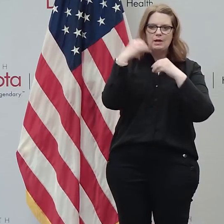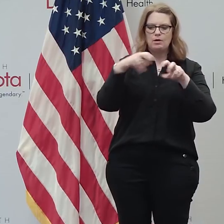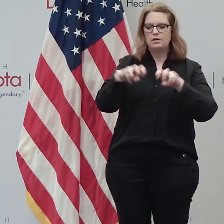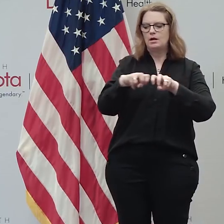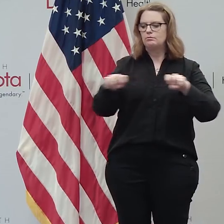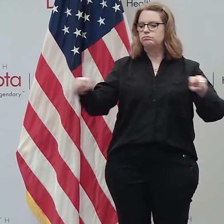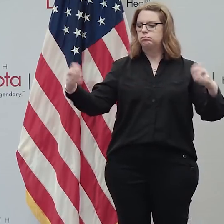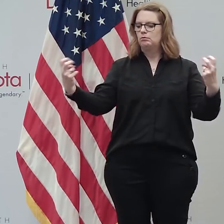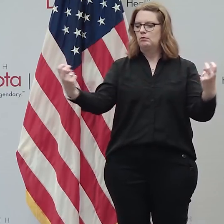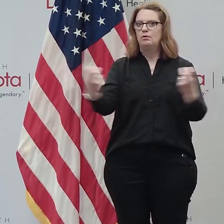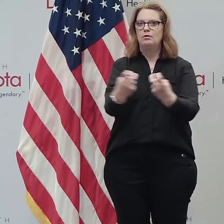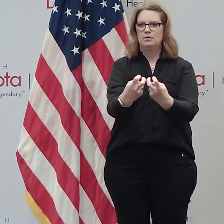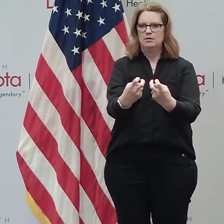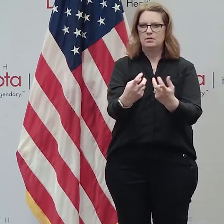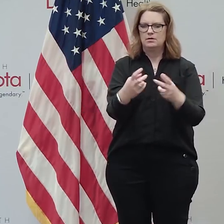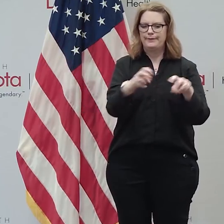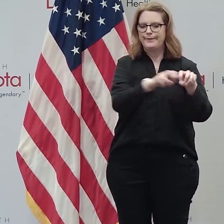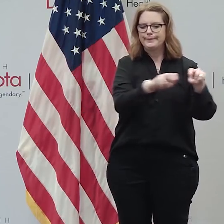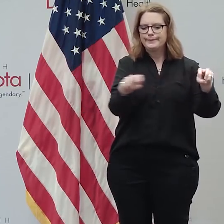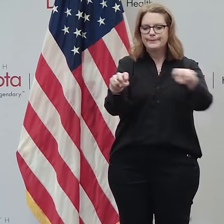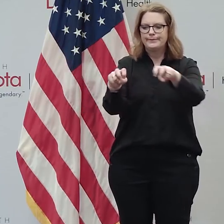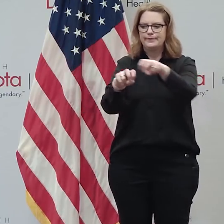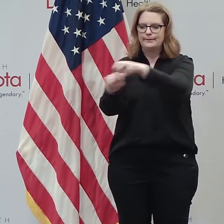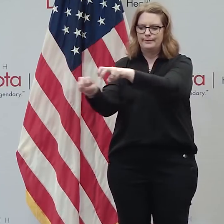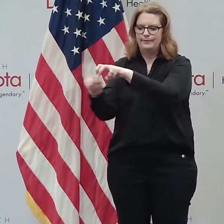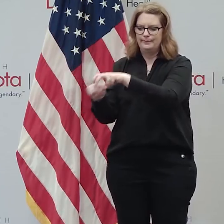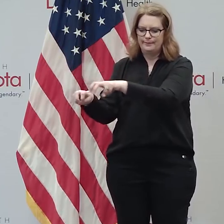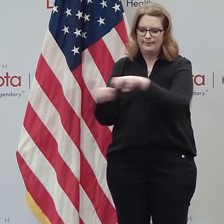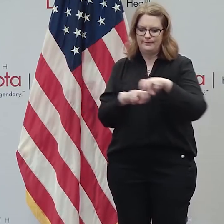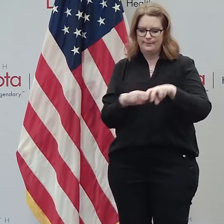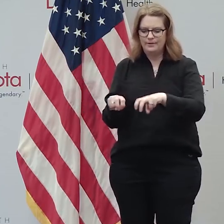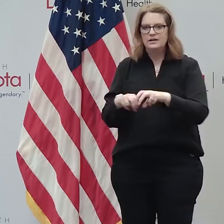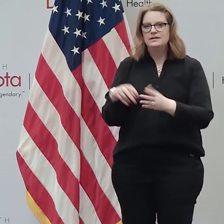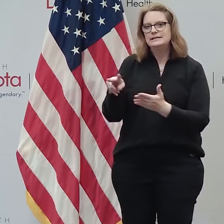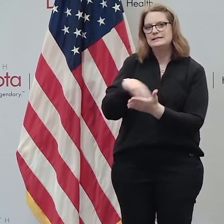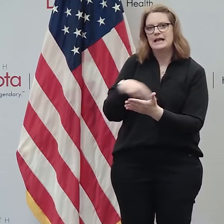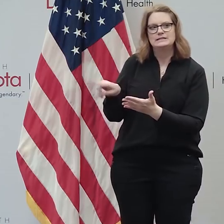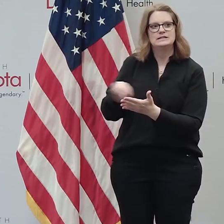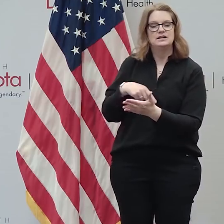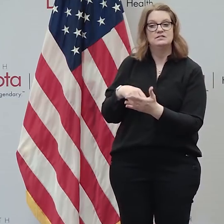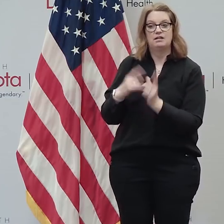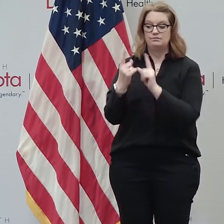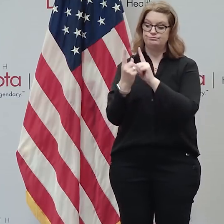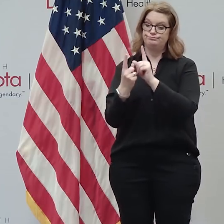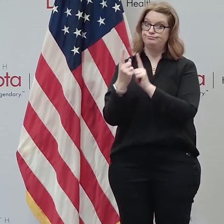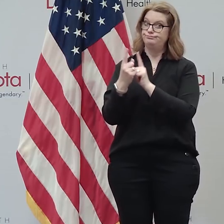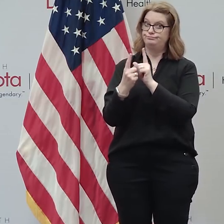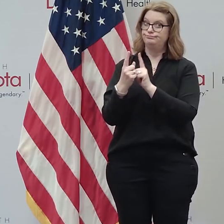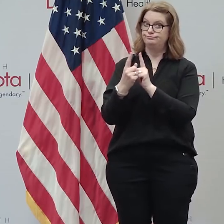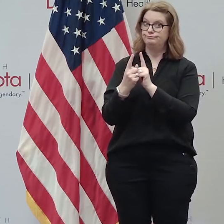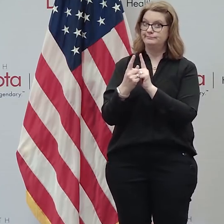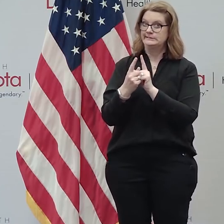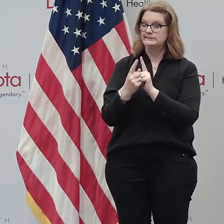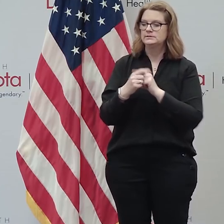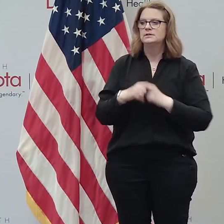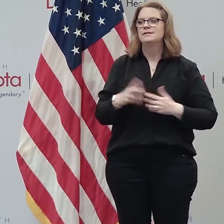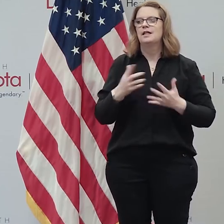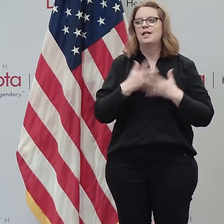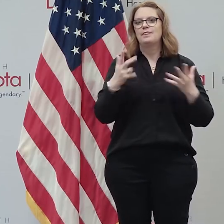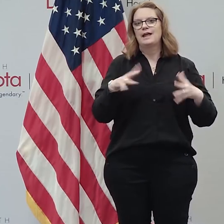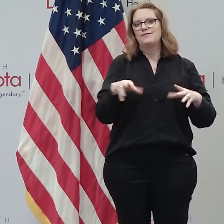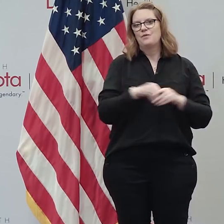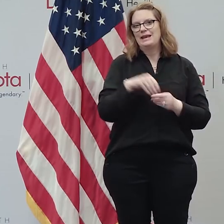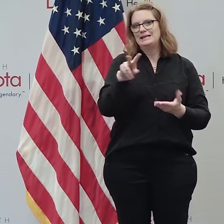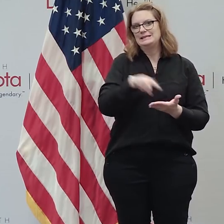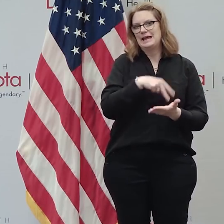more with dancing, which would also be in the close proximity category. But I'm sure we got a lot of wedding dances coming